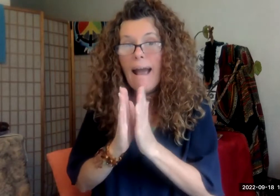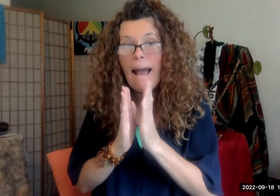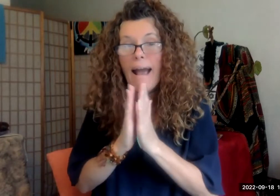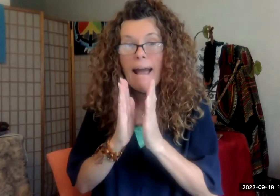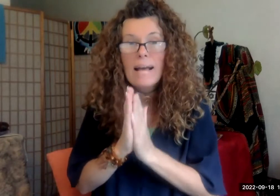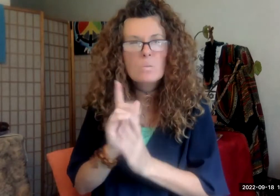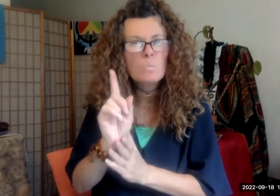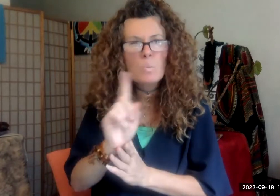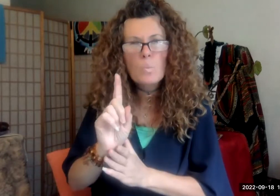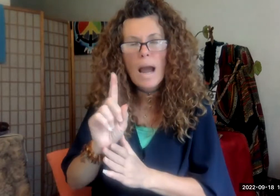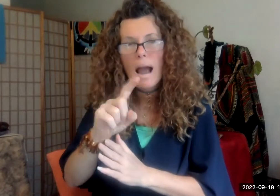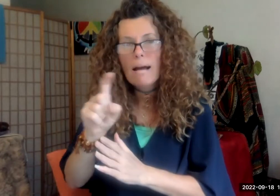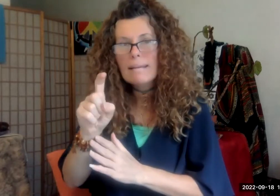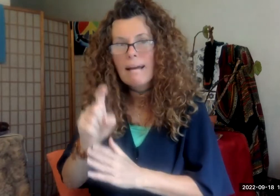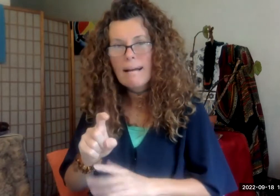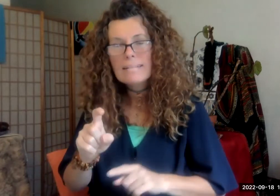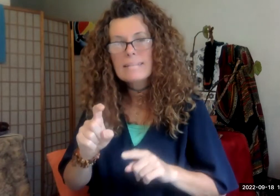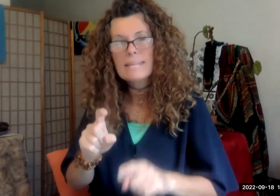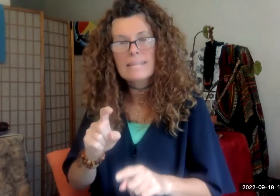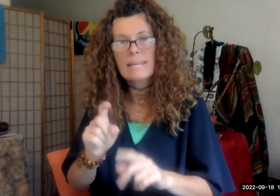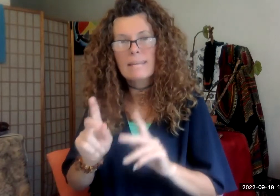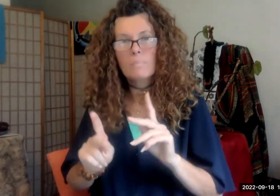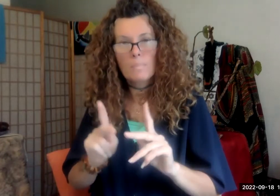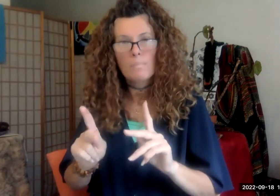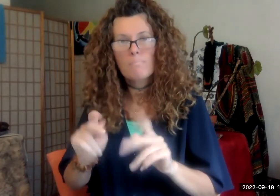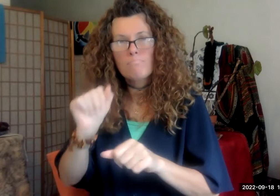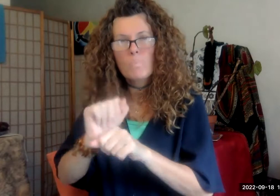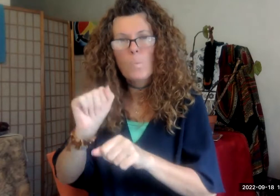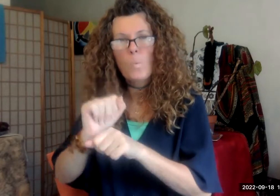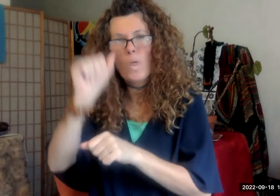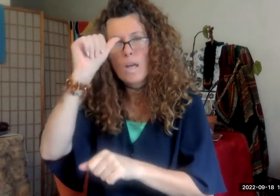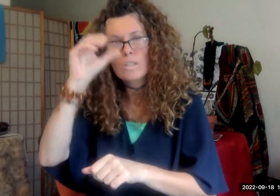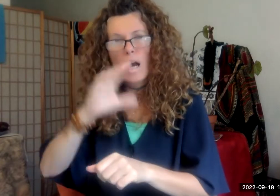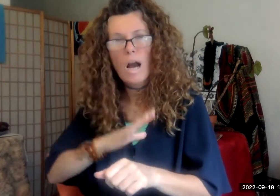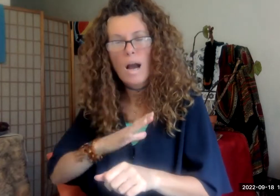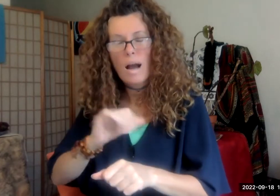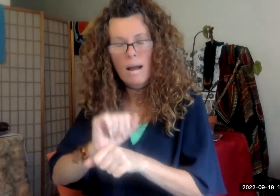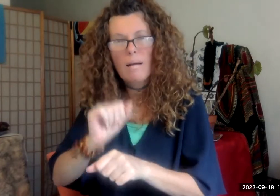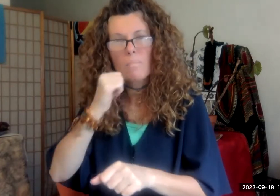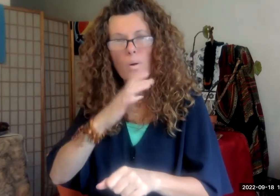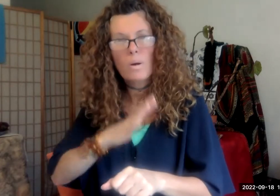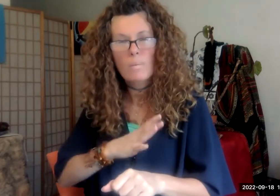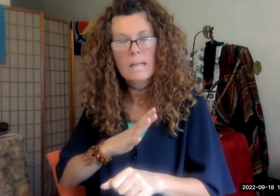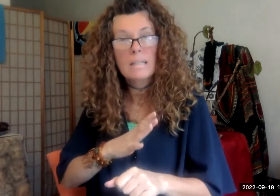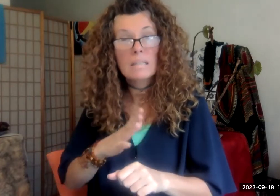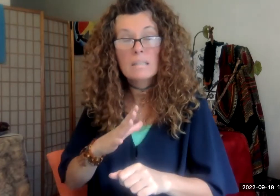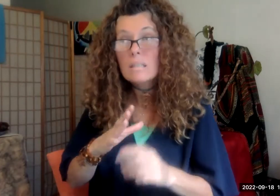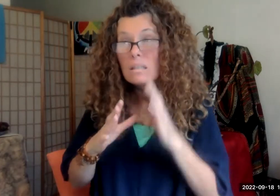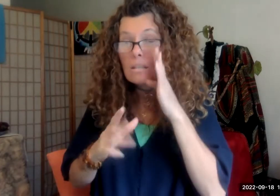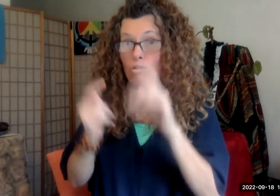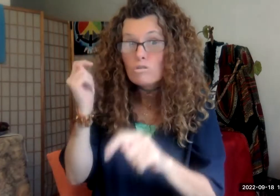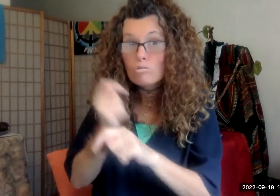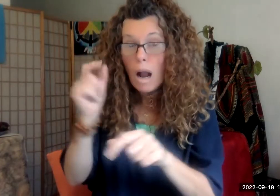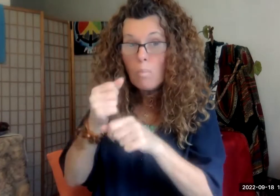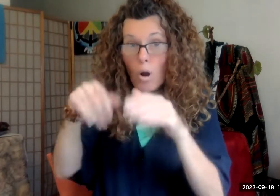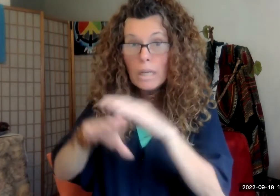or tradesperson, has their truck been broken into, or have their tools been stolen? And the